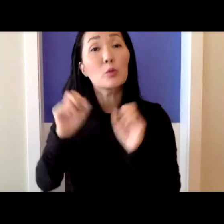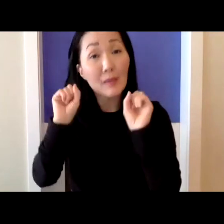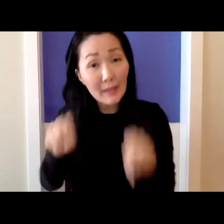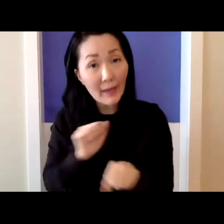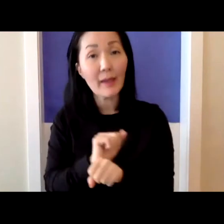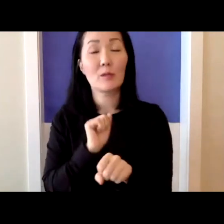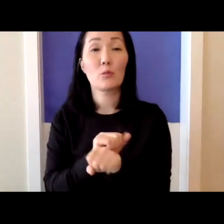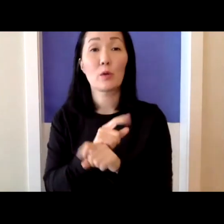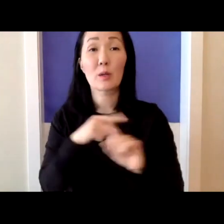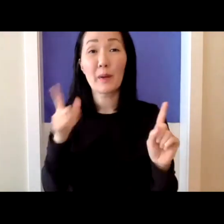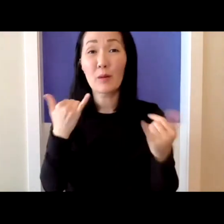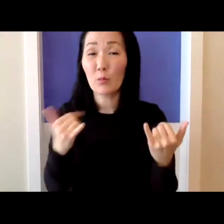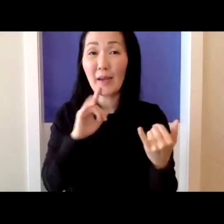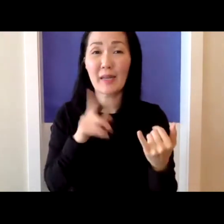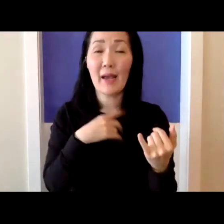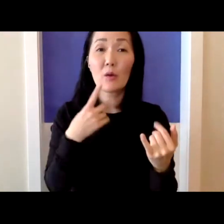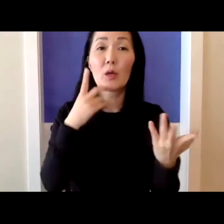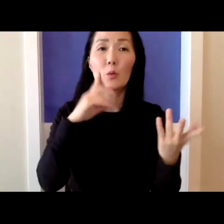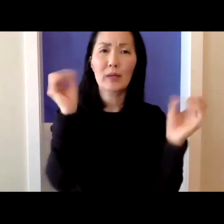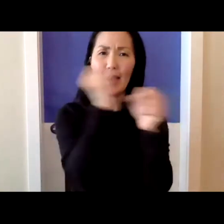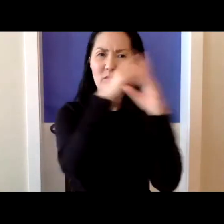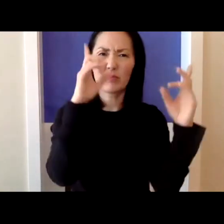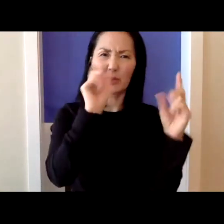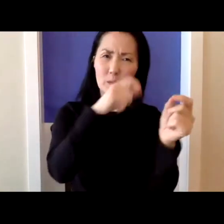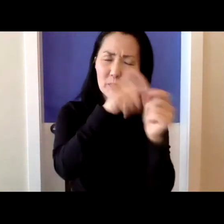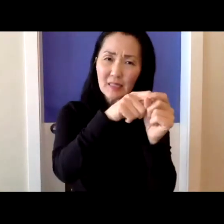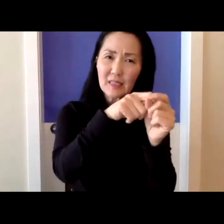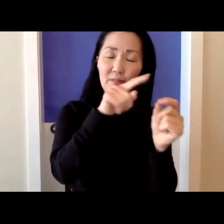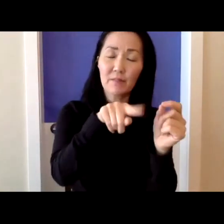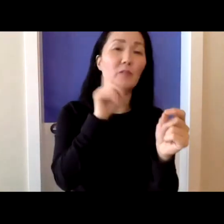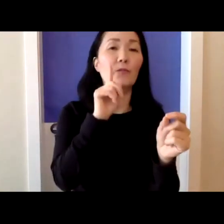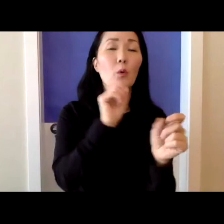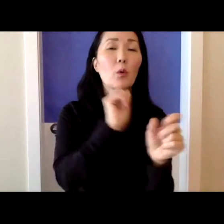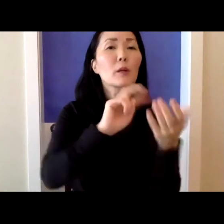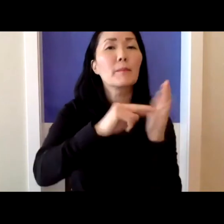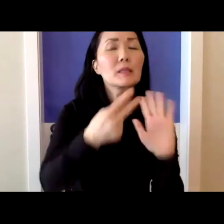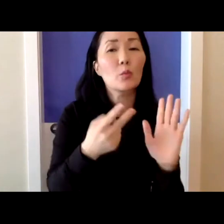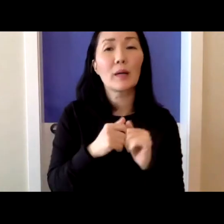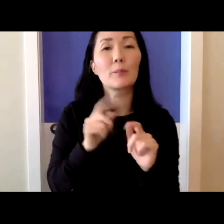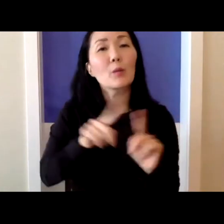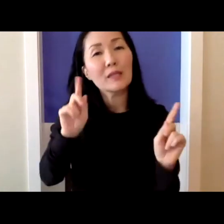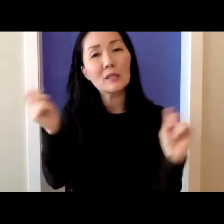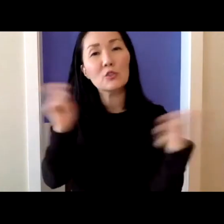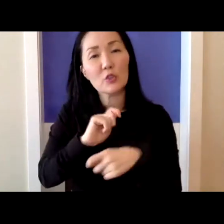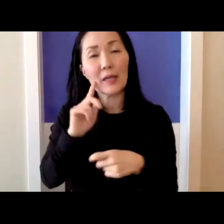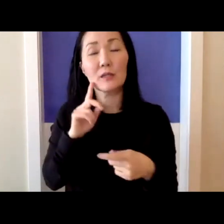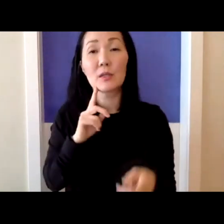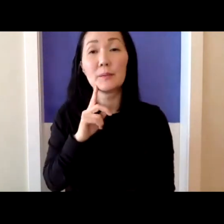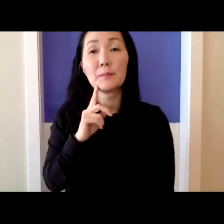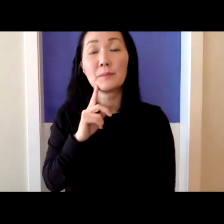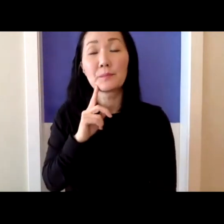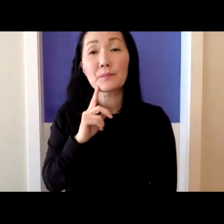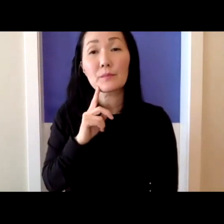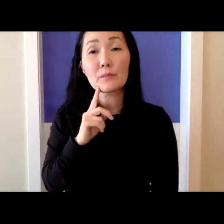into our neat boxes of what employment looks like. We need to view vulnerable people in a holistic manner that recognizes their lives, like everybody else's,